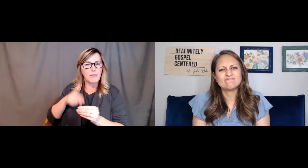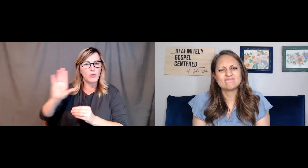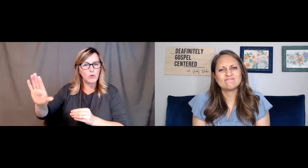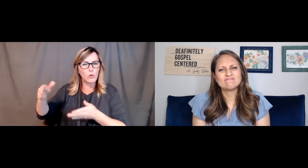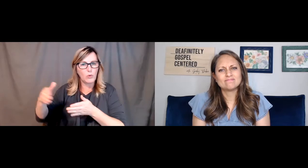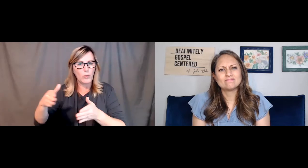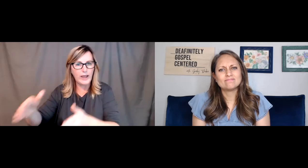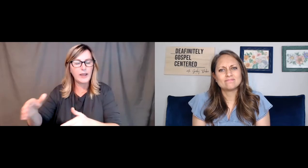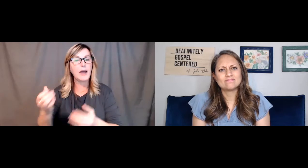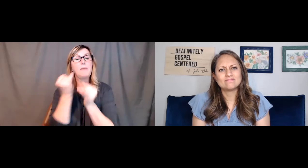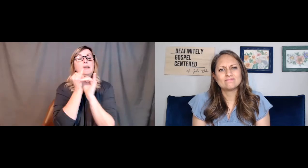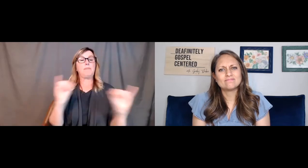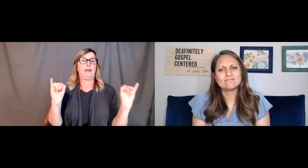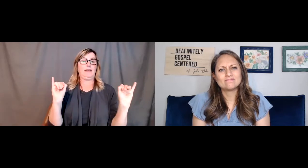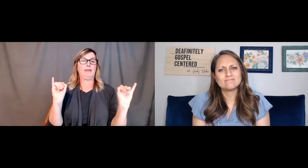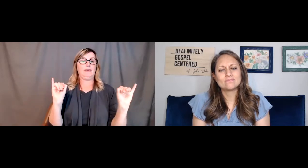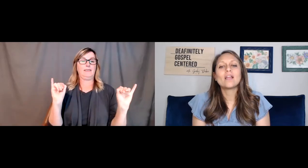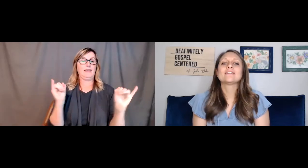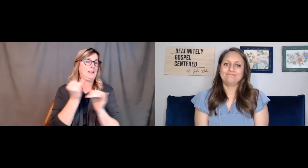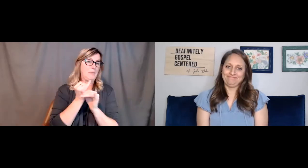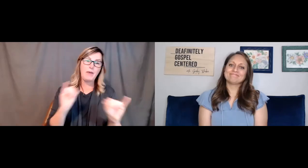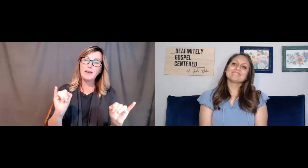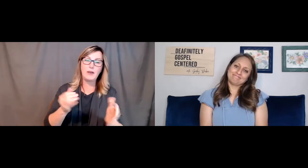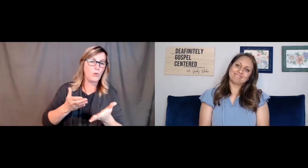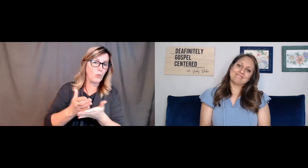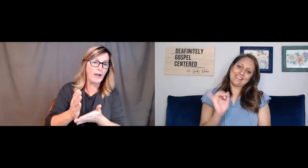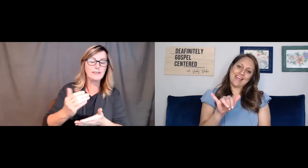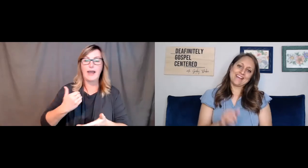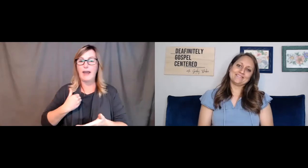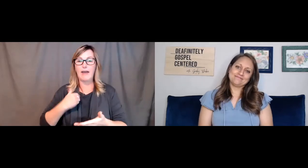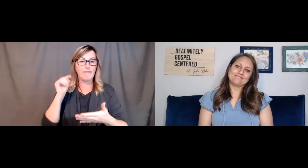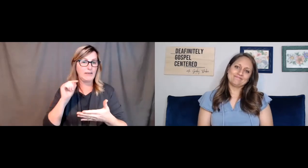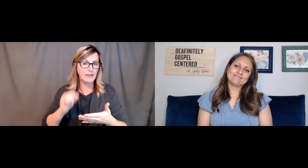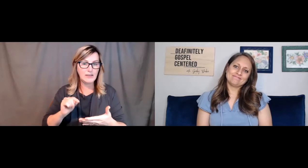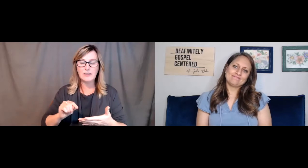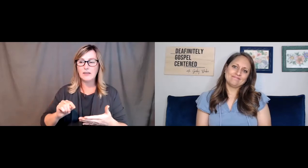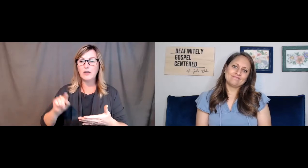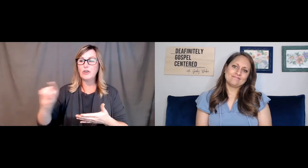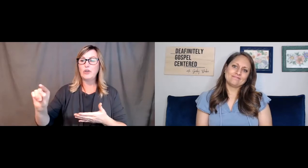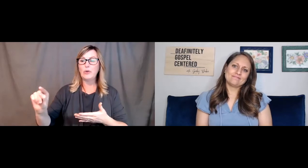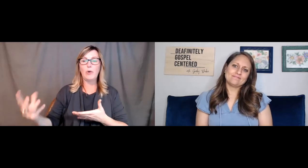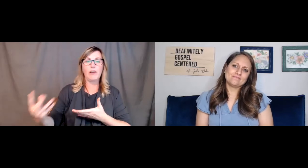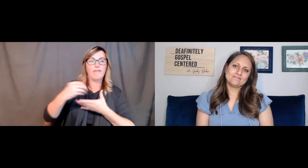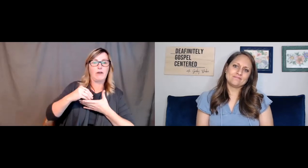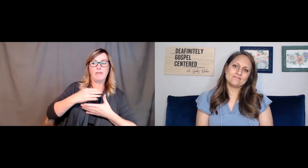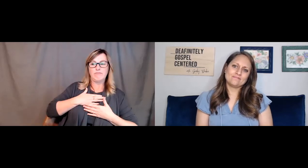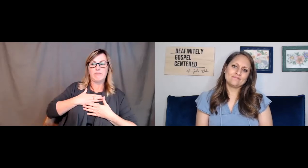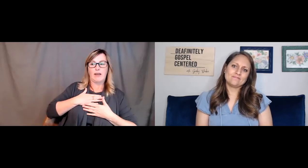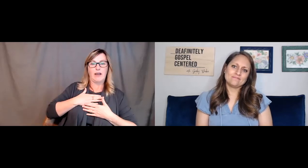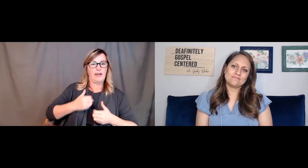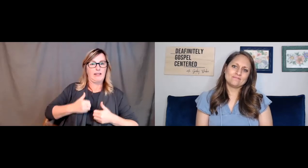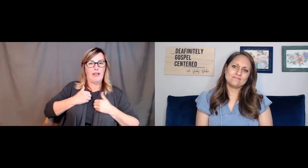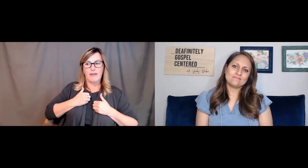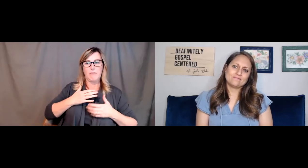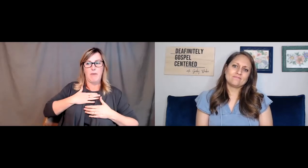But if I don't try to understand the perspective, and I try to be independent and do my own thing and have my own rights,